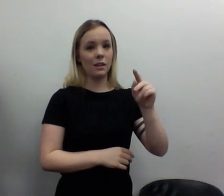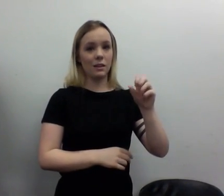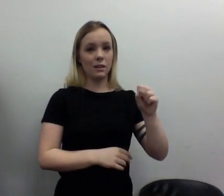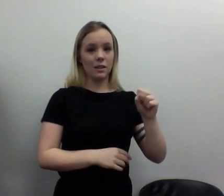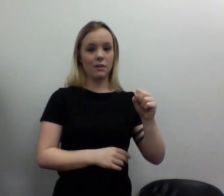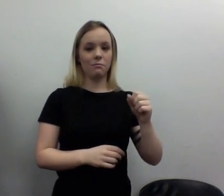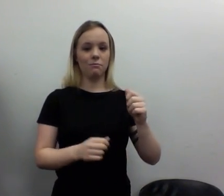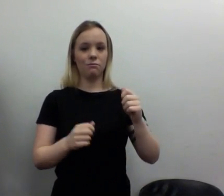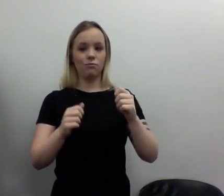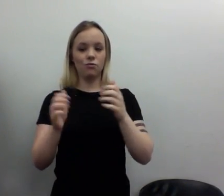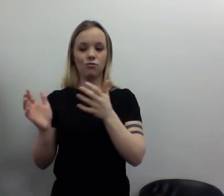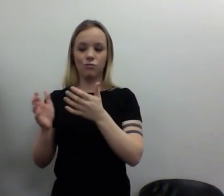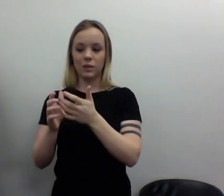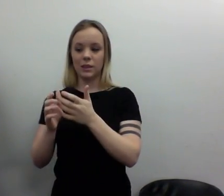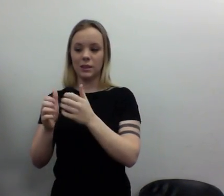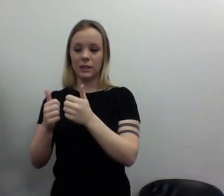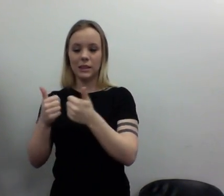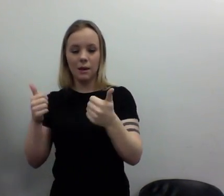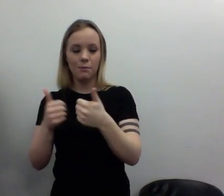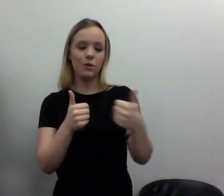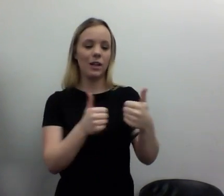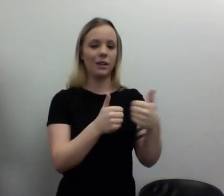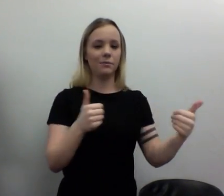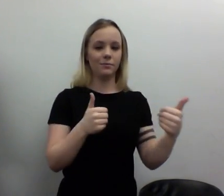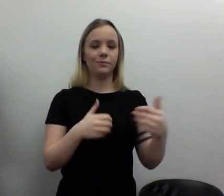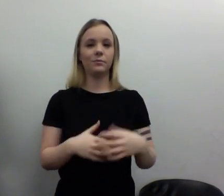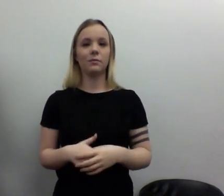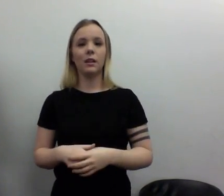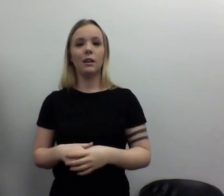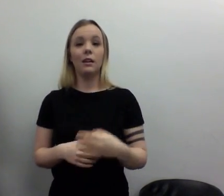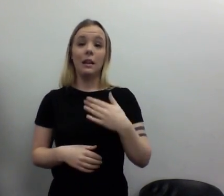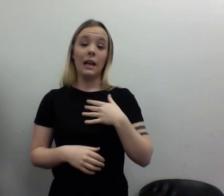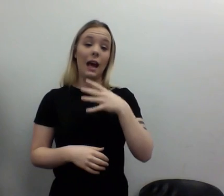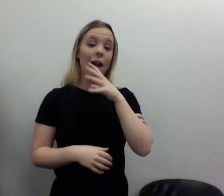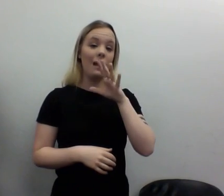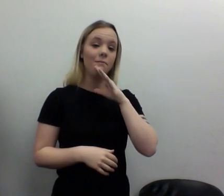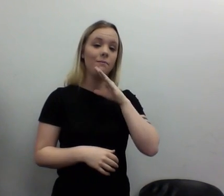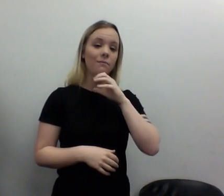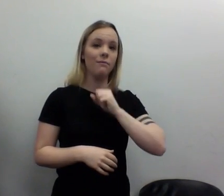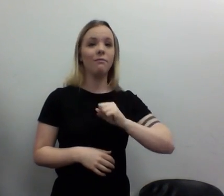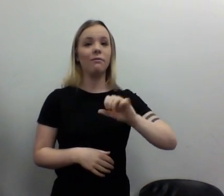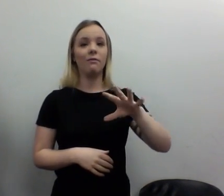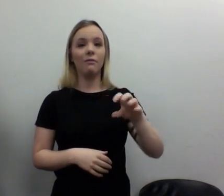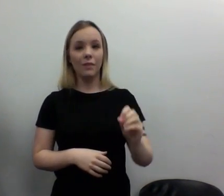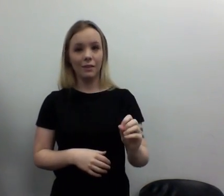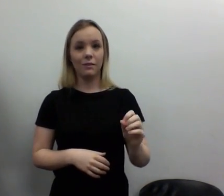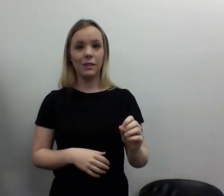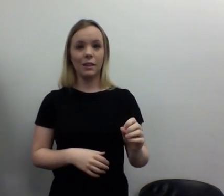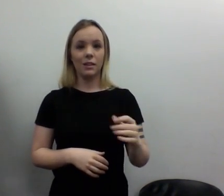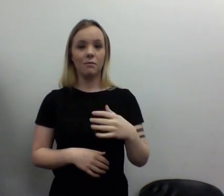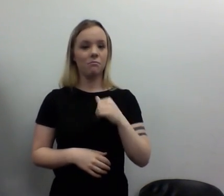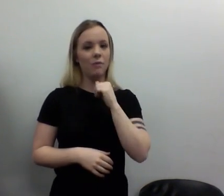Among those, I'm 50 years old. I don't look it, do I? See, I can say that to a class, and the class has to agree with me because I'm giving them